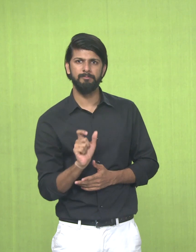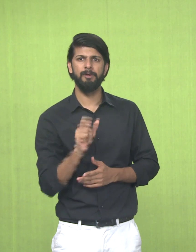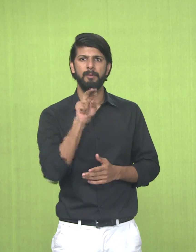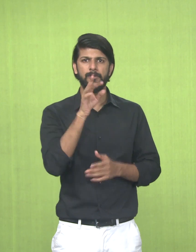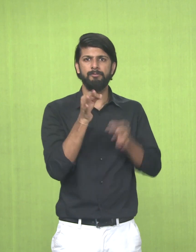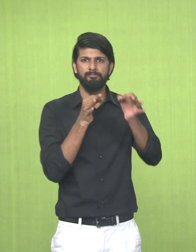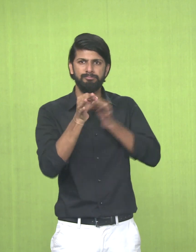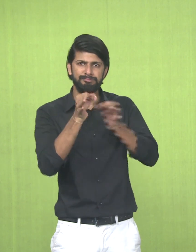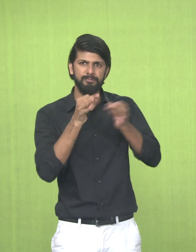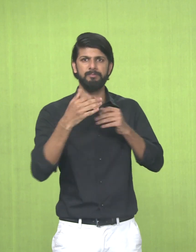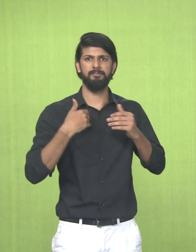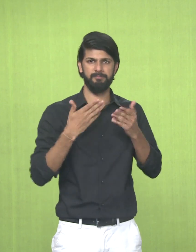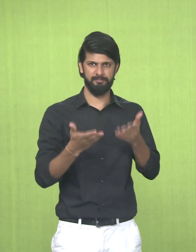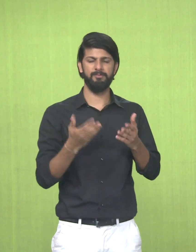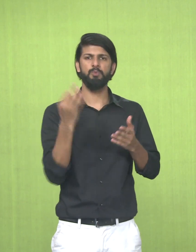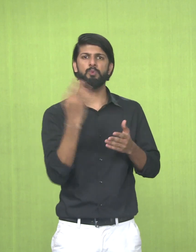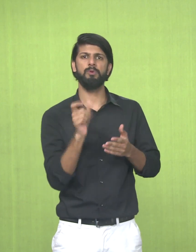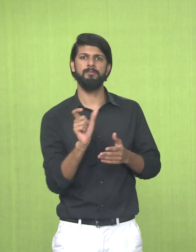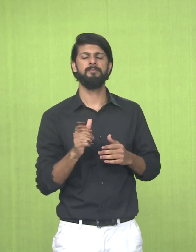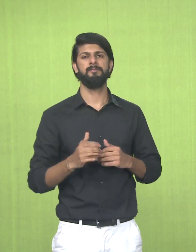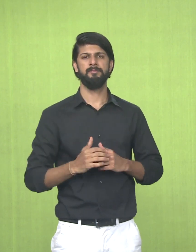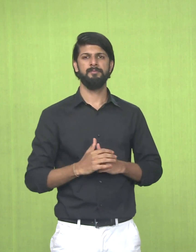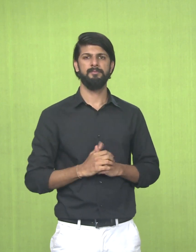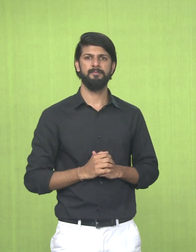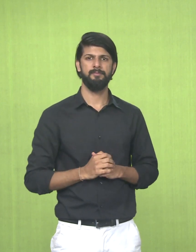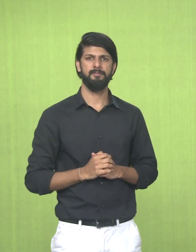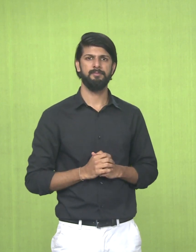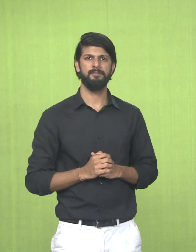Now, we will learn some new words from the third lesson.